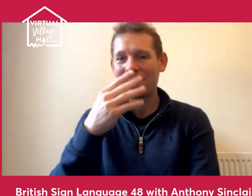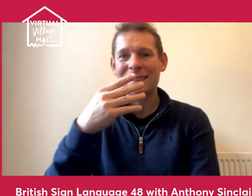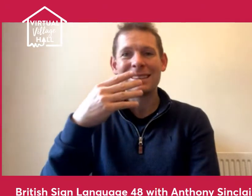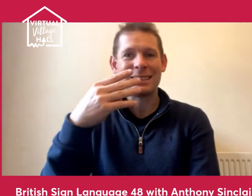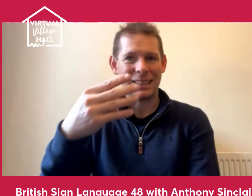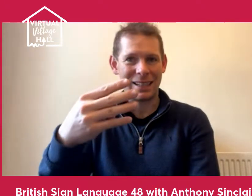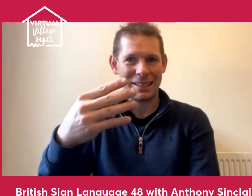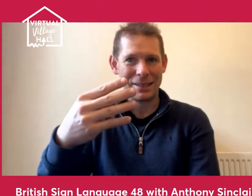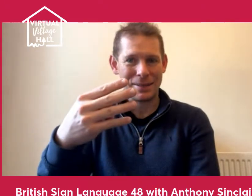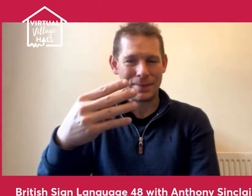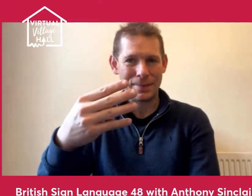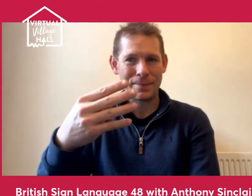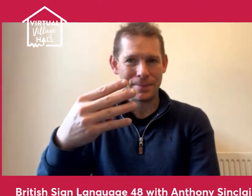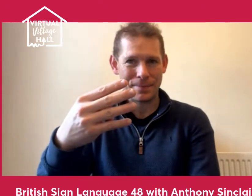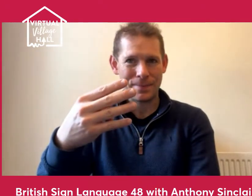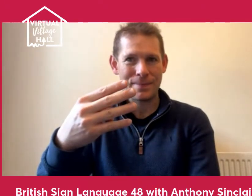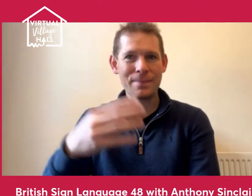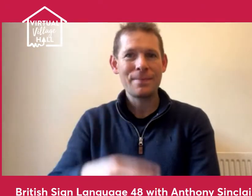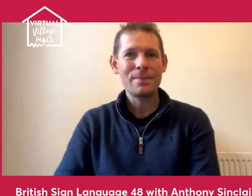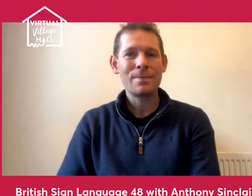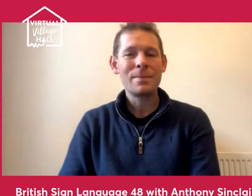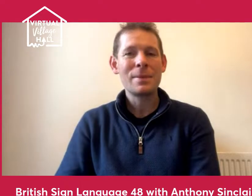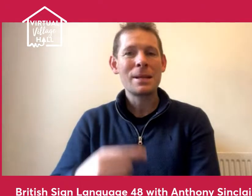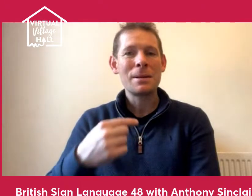is aged 9.